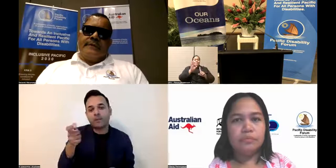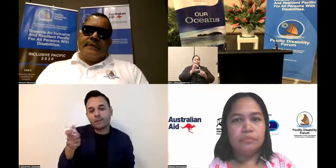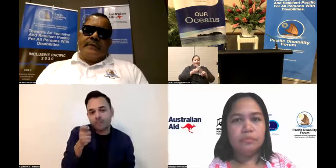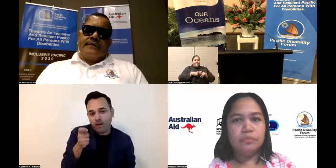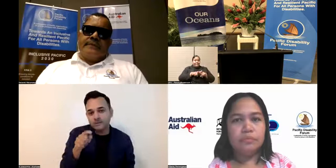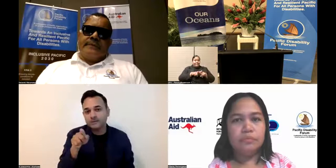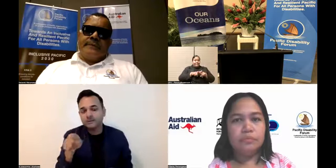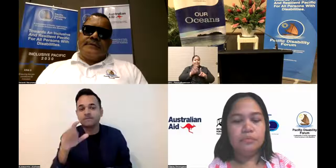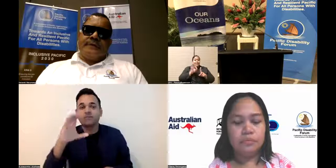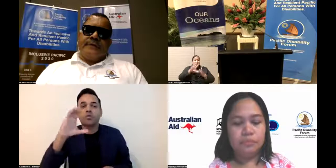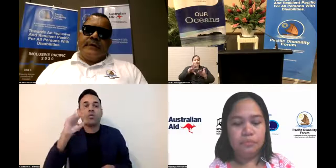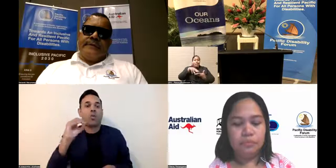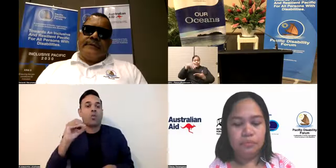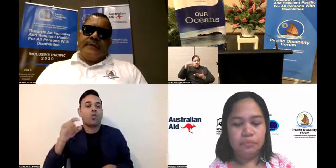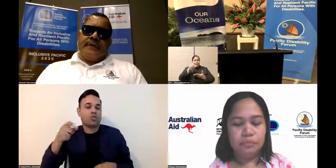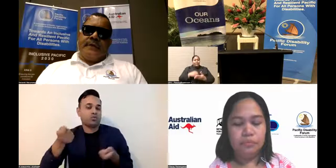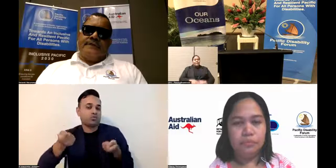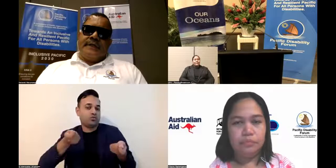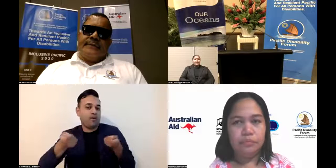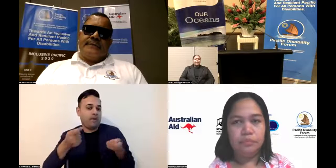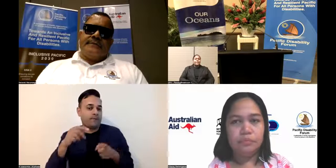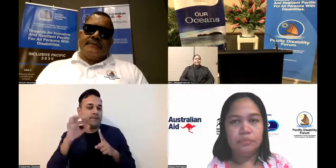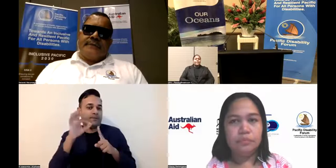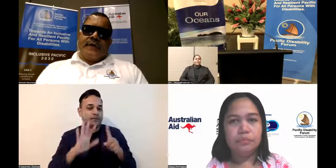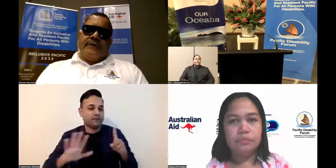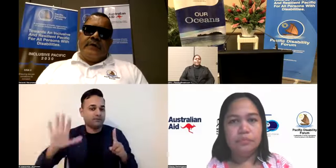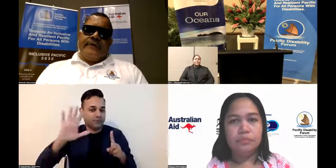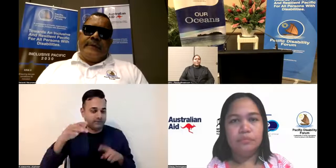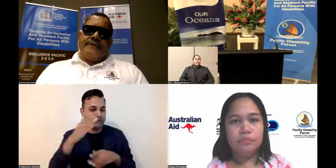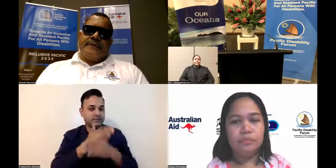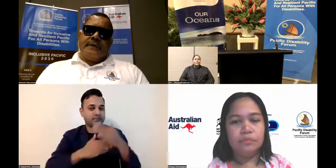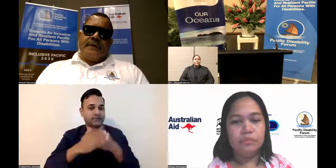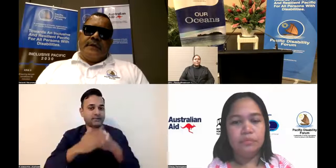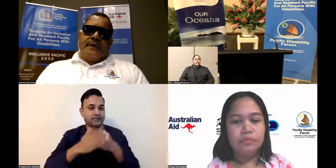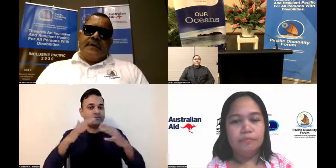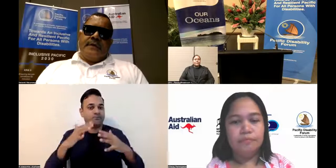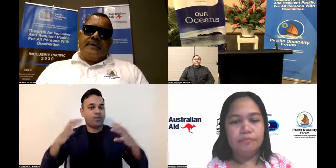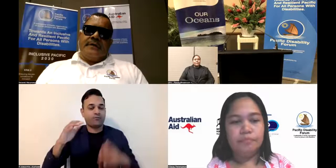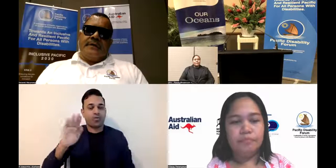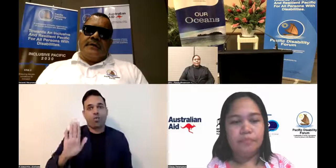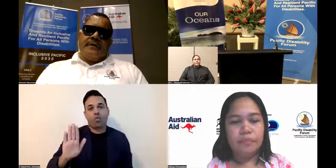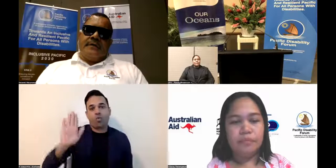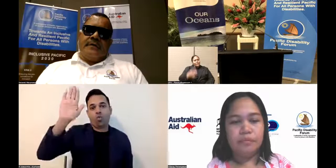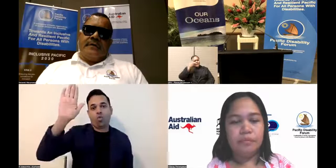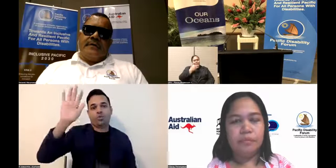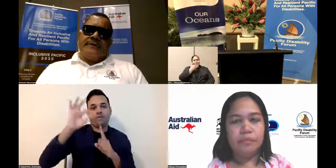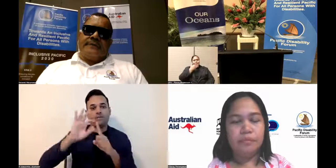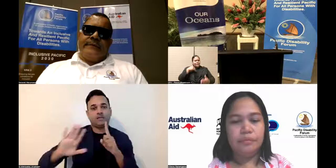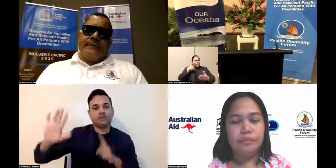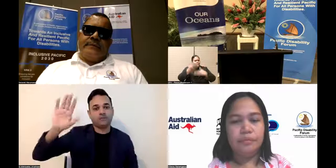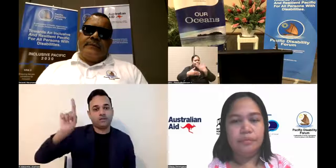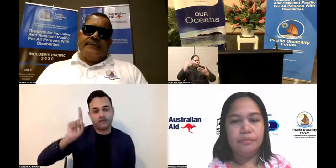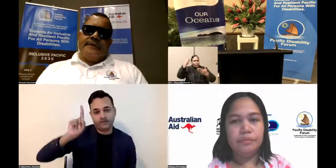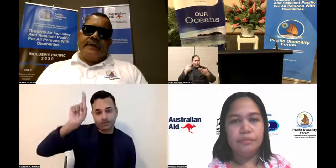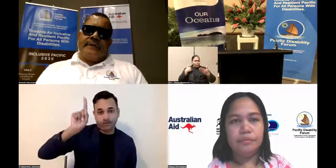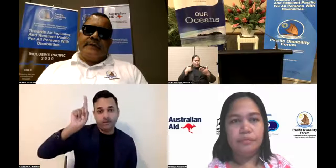to read the shorter version of our Pacific statement. And for your information, the longer version